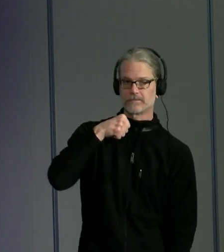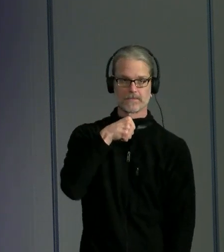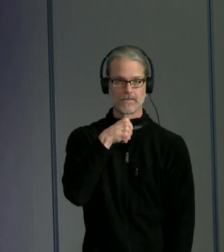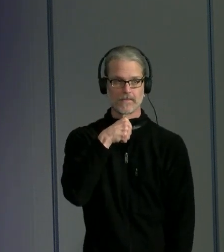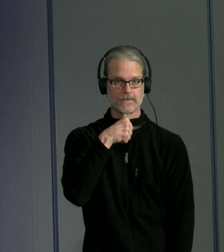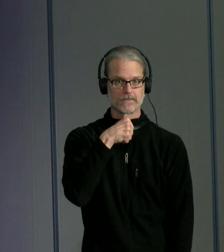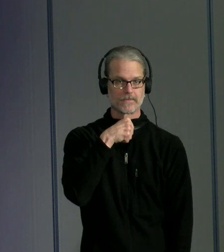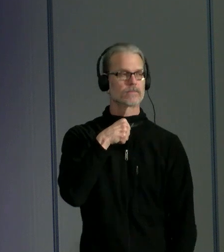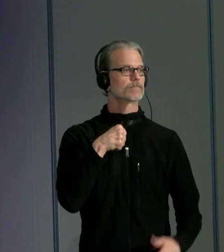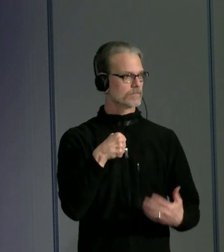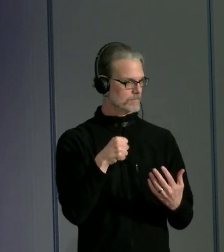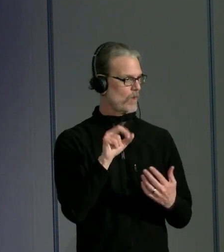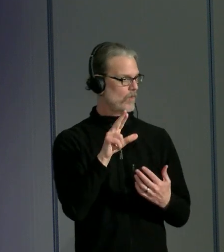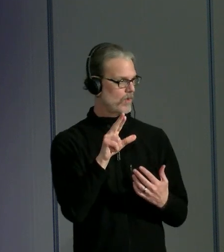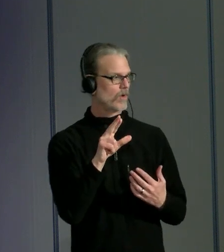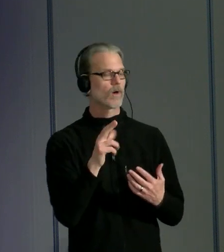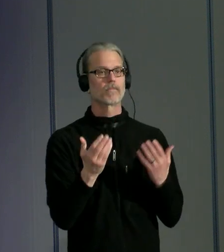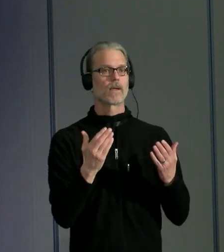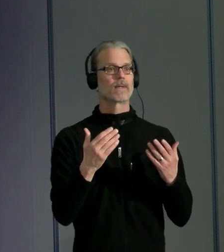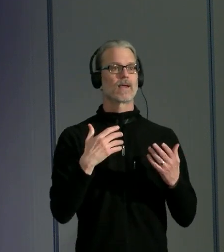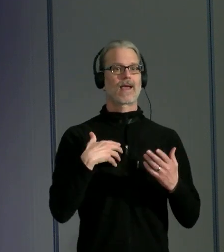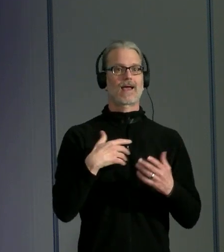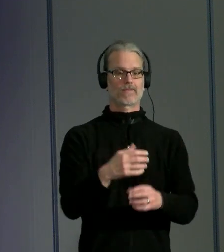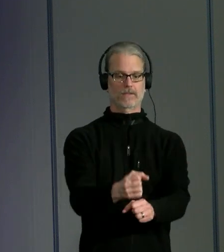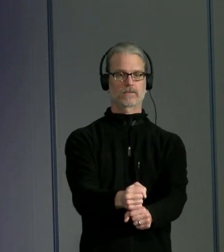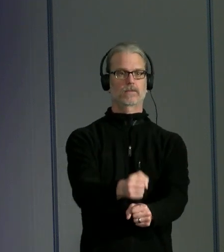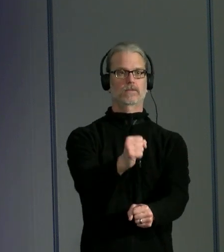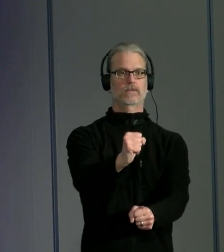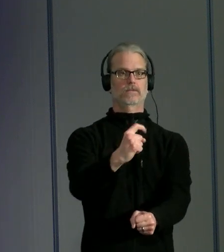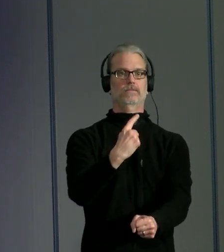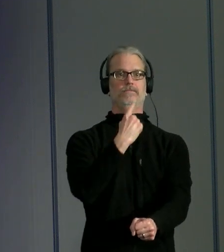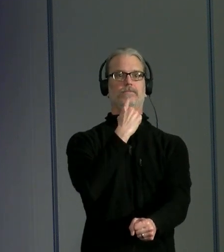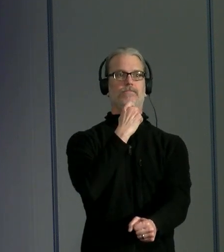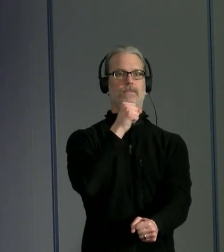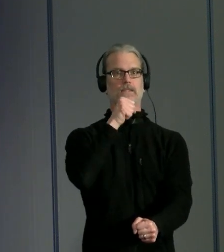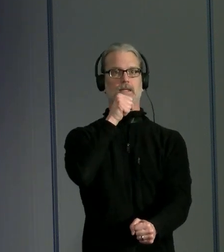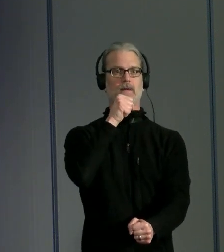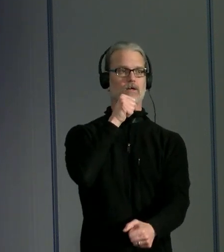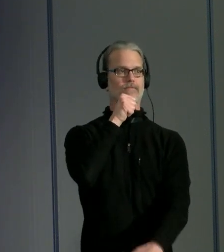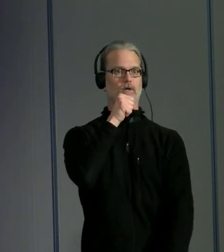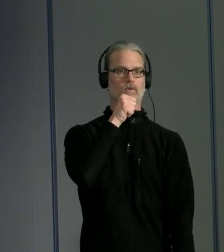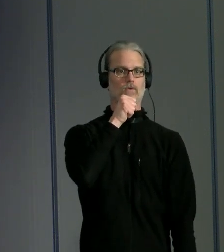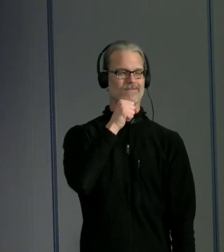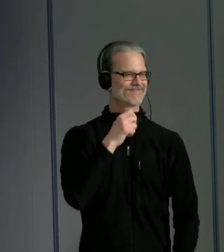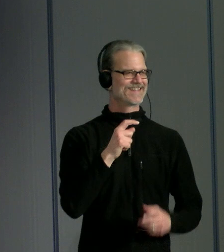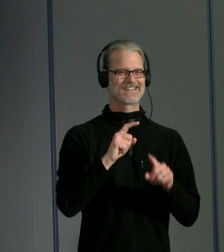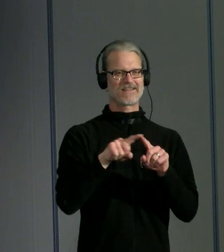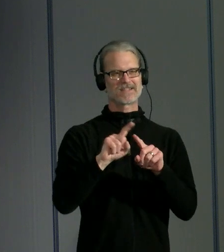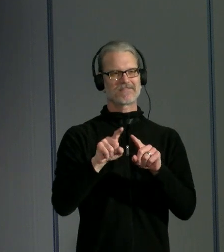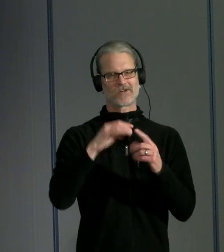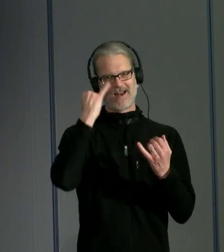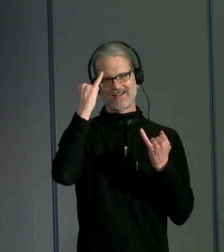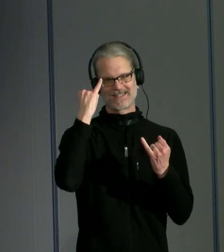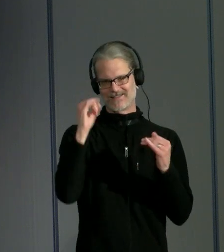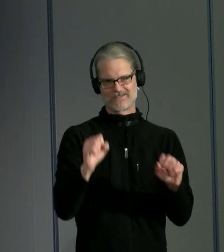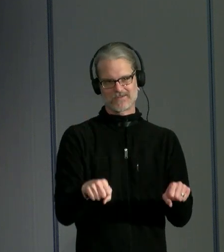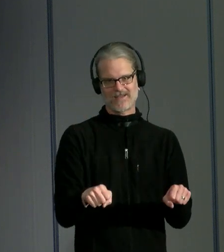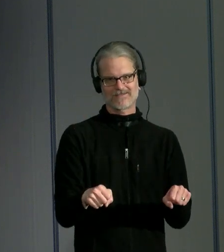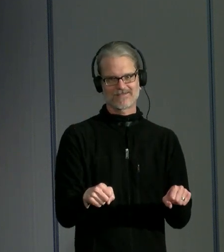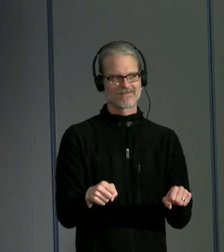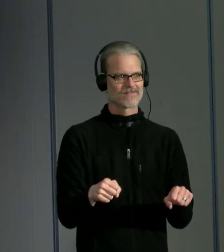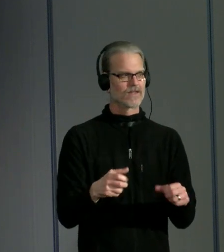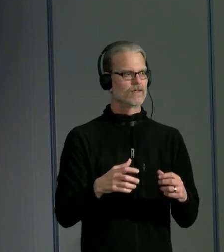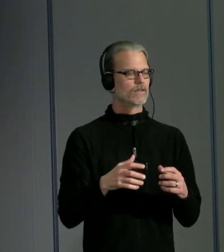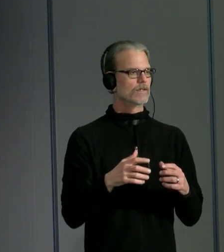with an individual stand microphone. There are lots of different ways to handle this.